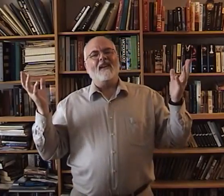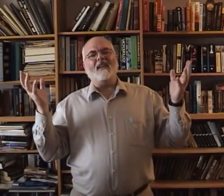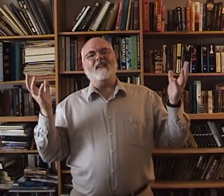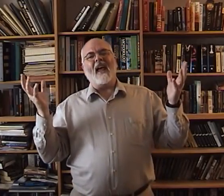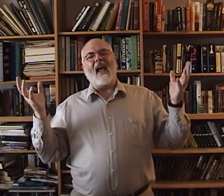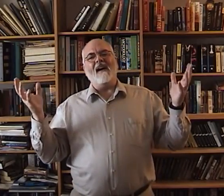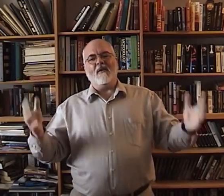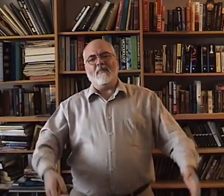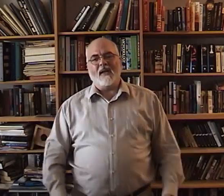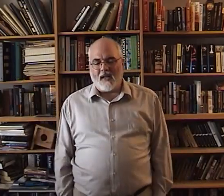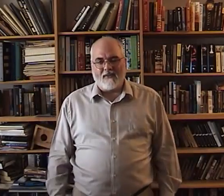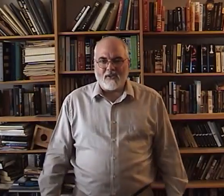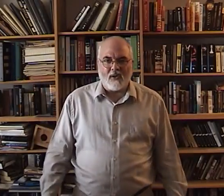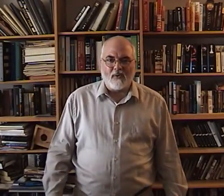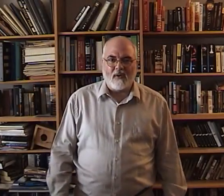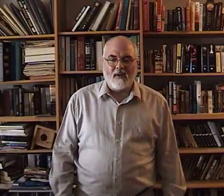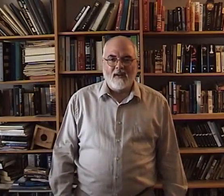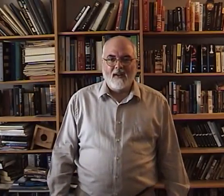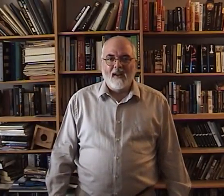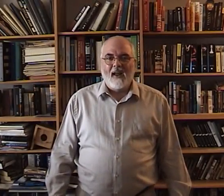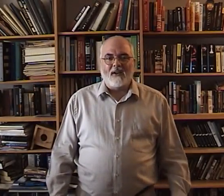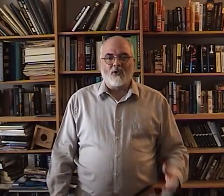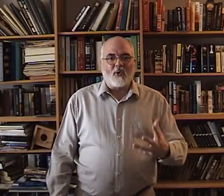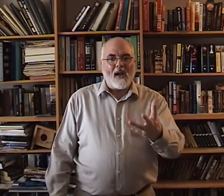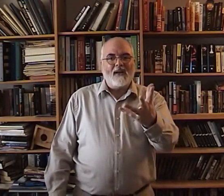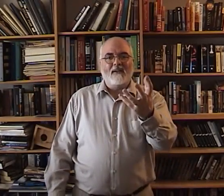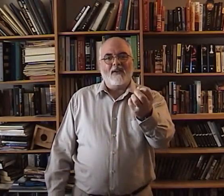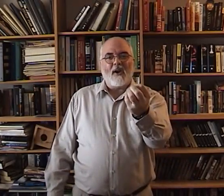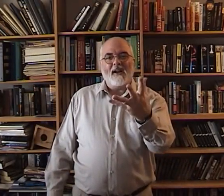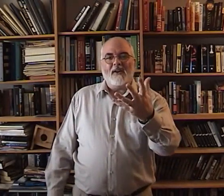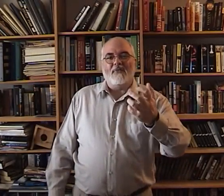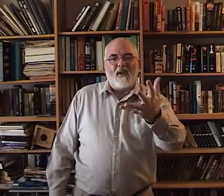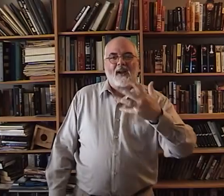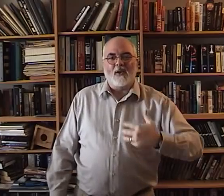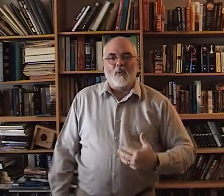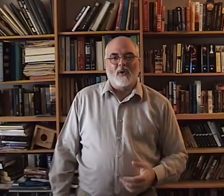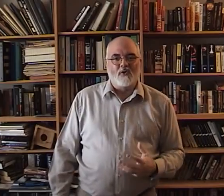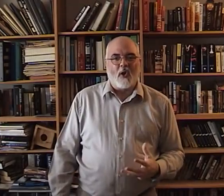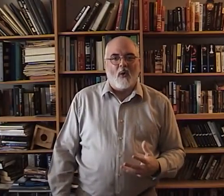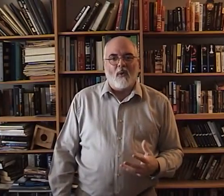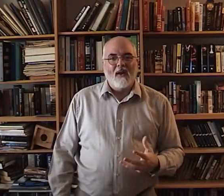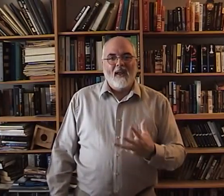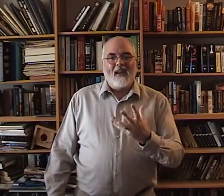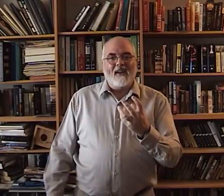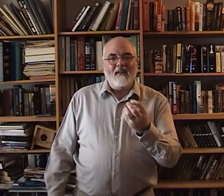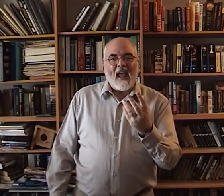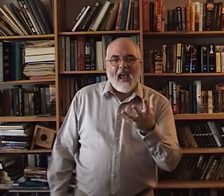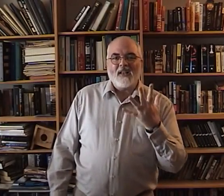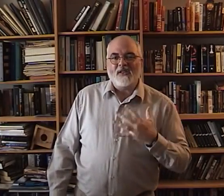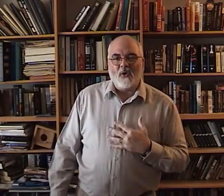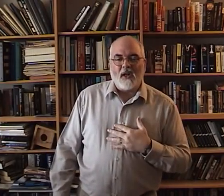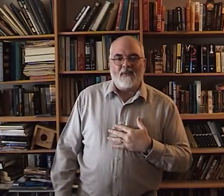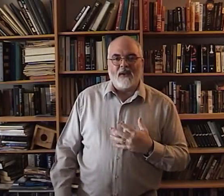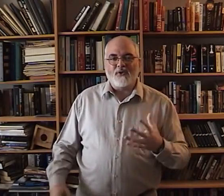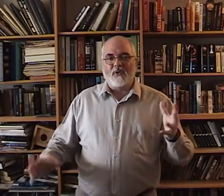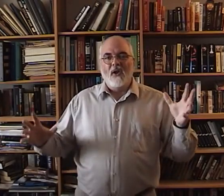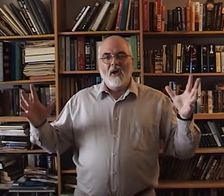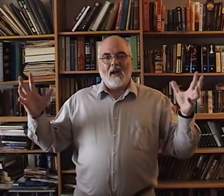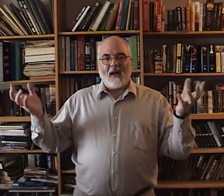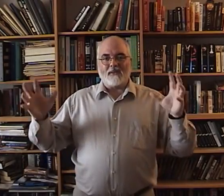doesn't have a meaning of its own. Try to define the word so. It has no definition outside